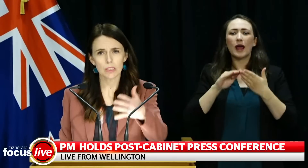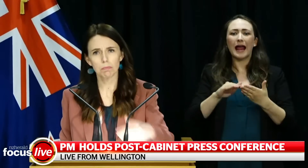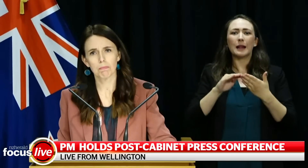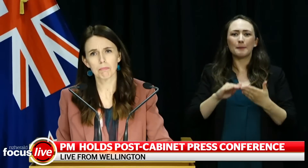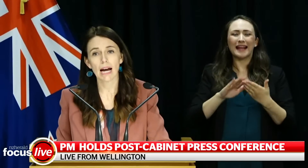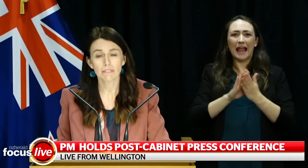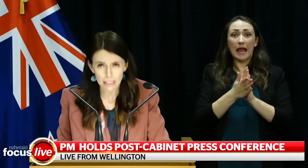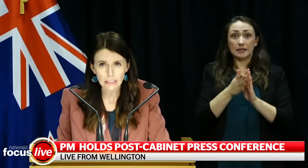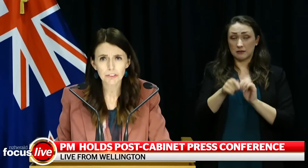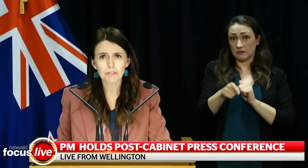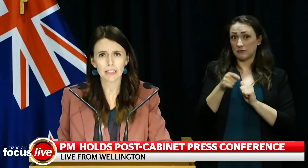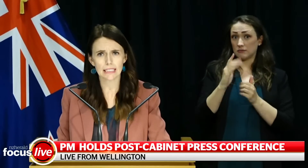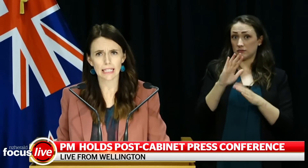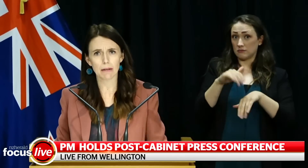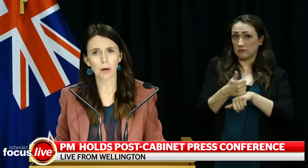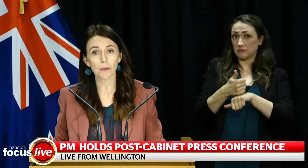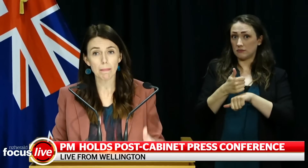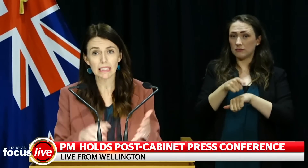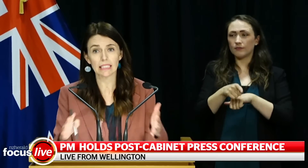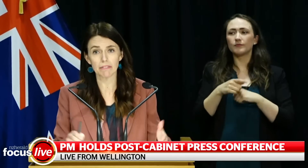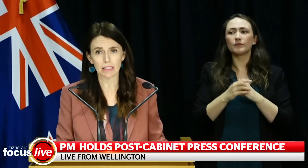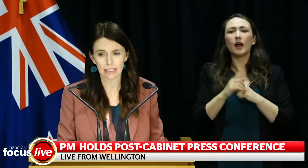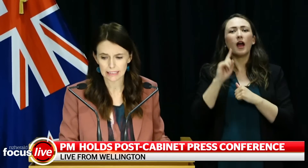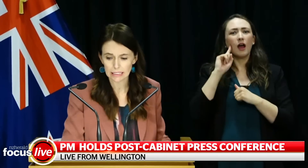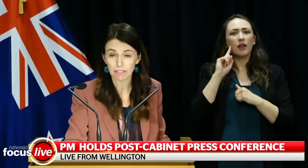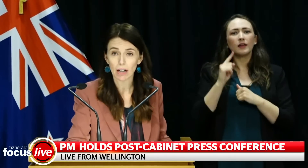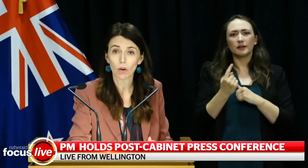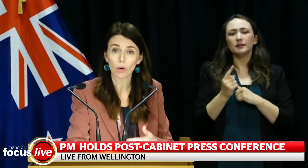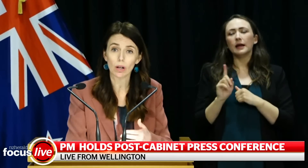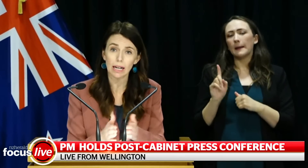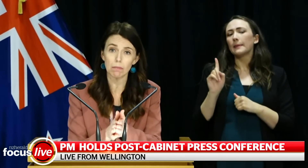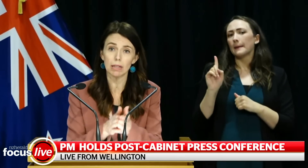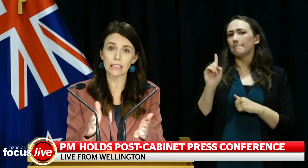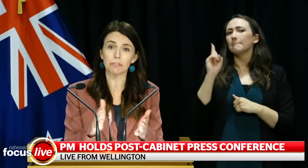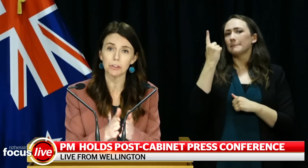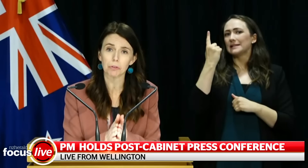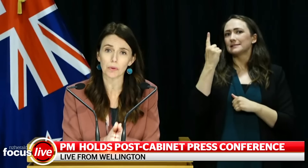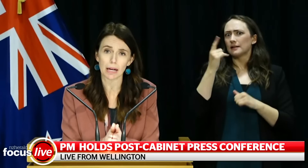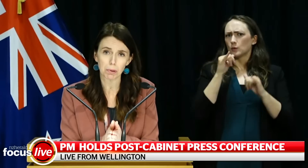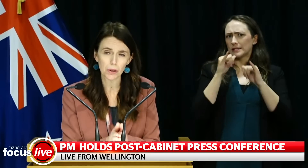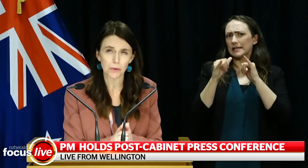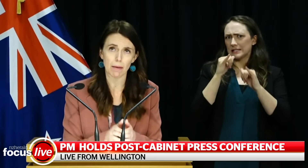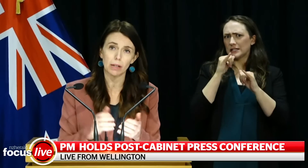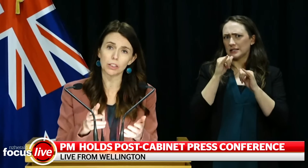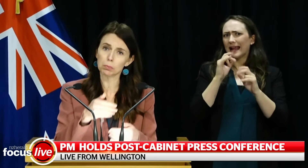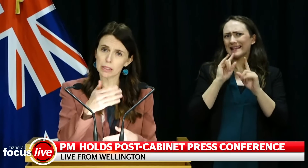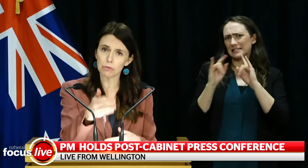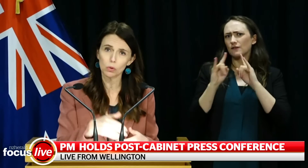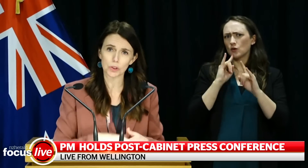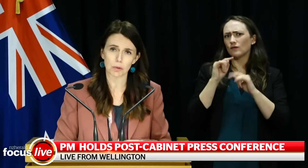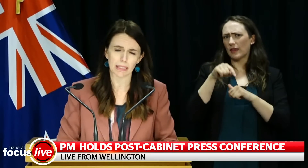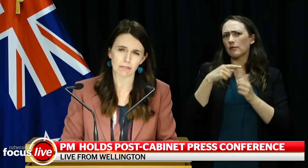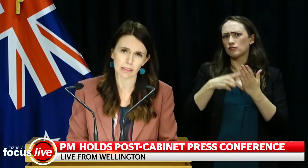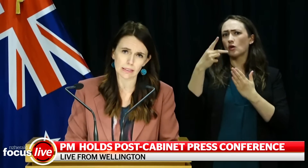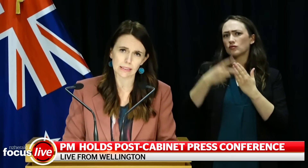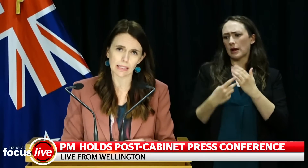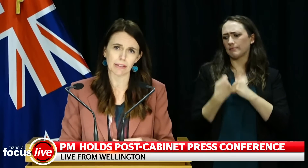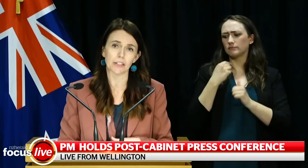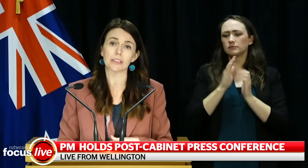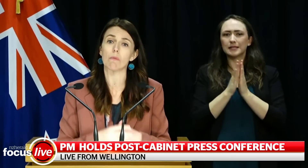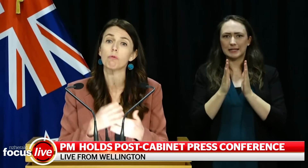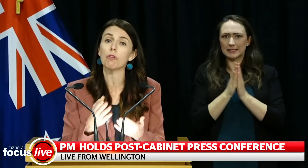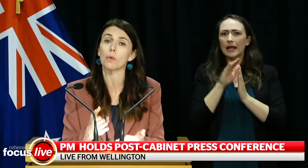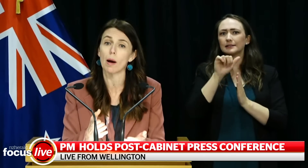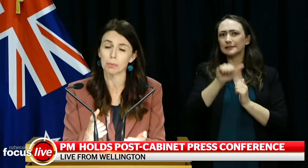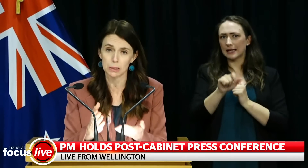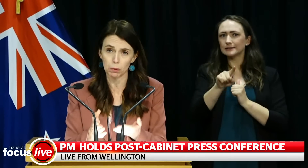Minister was part of the interview for the Sunday program and did give an extensive hour-long interview for that program. And I do believe we'll also be giving